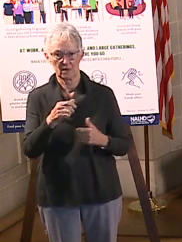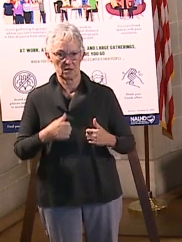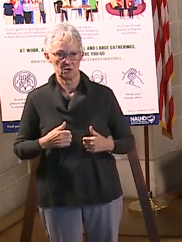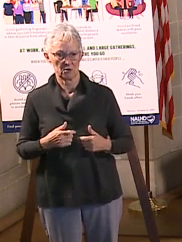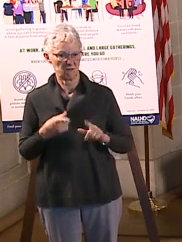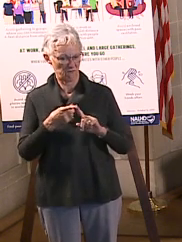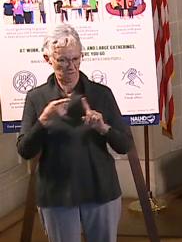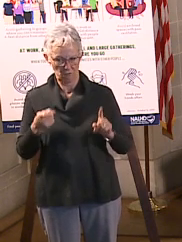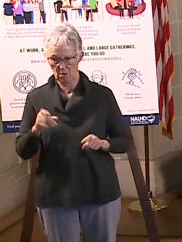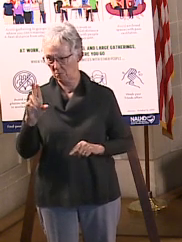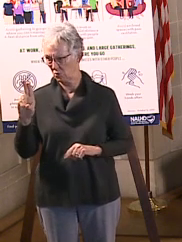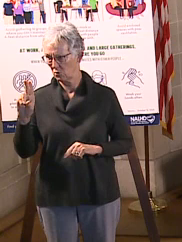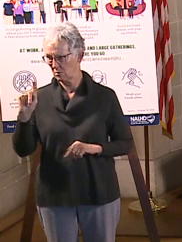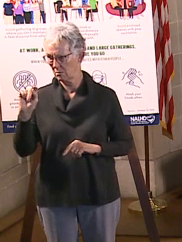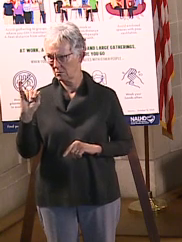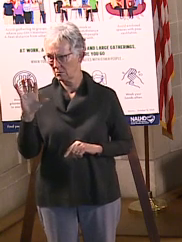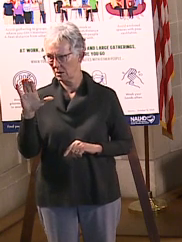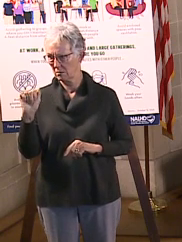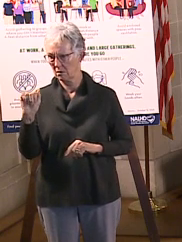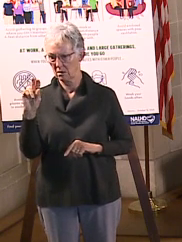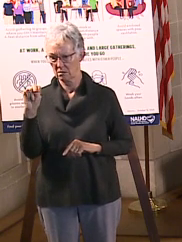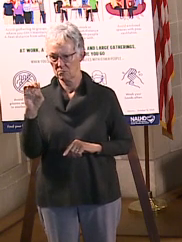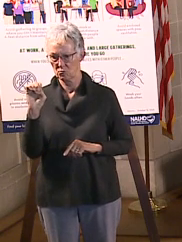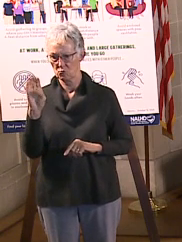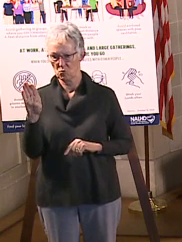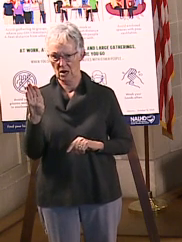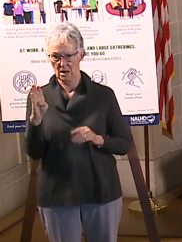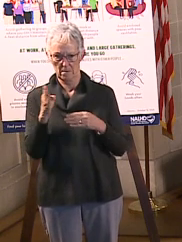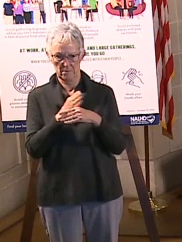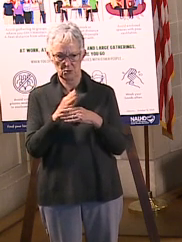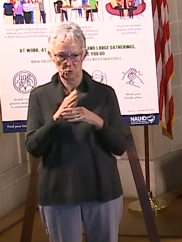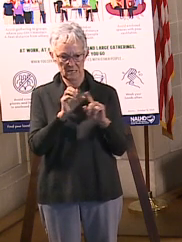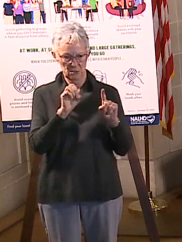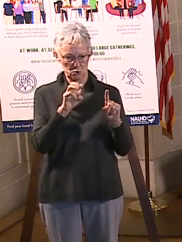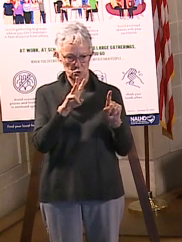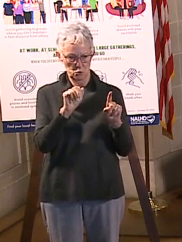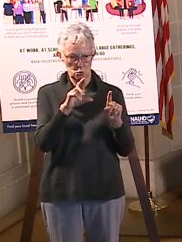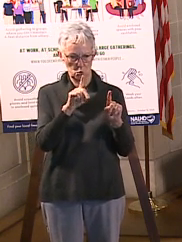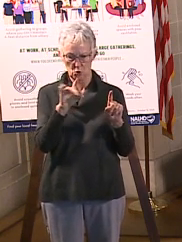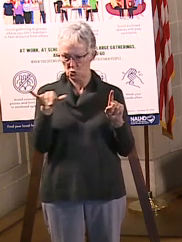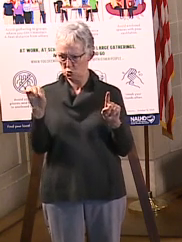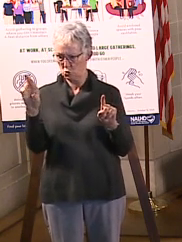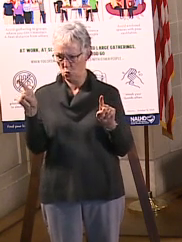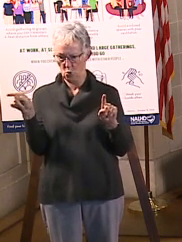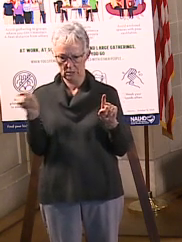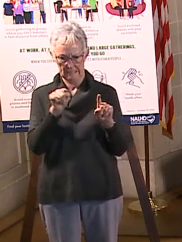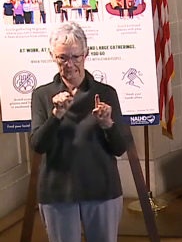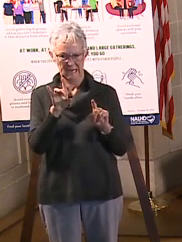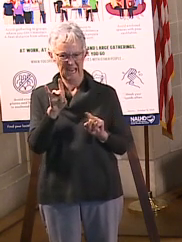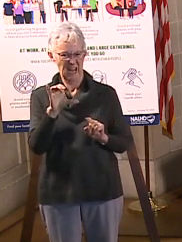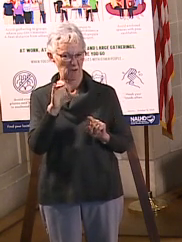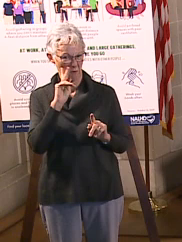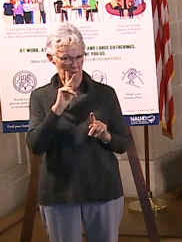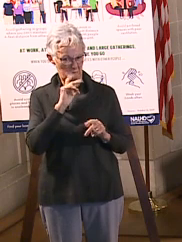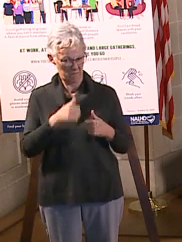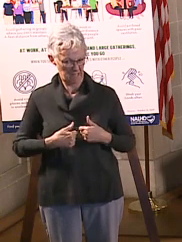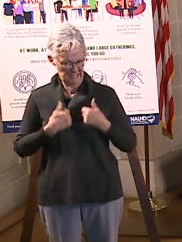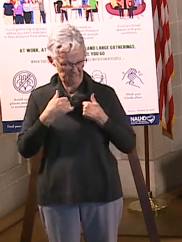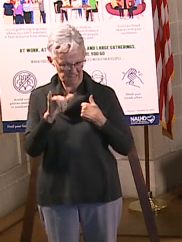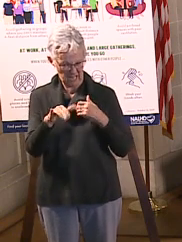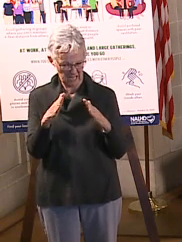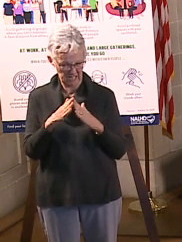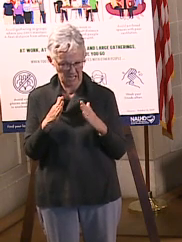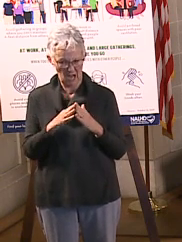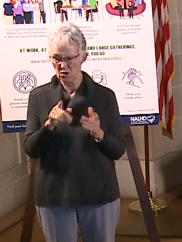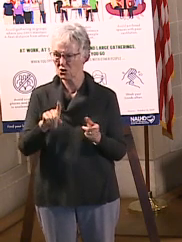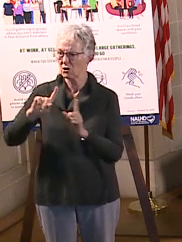Utica, Nebraska. As you all know, that's a town between Seward and York, about 800 population. She was going to school in Missouri, and she